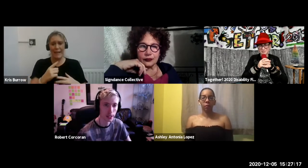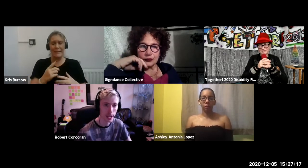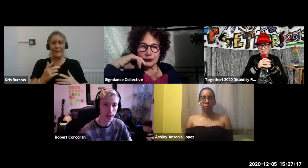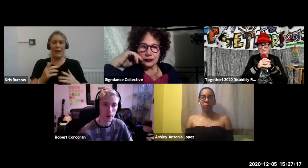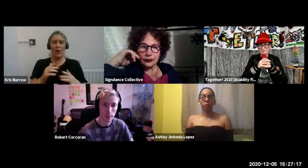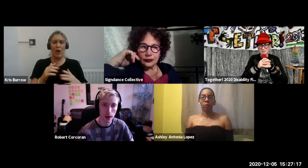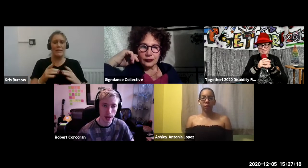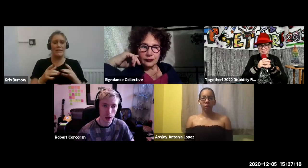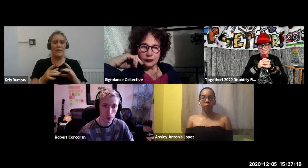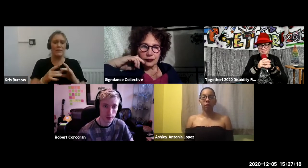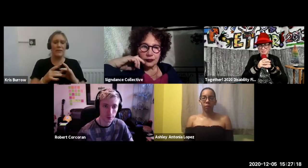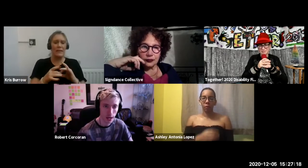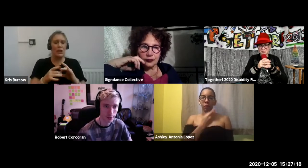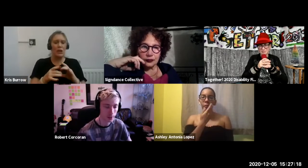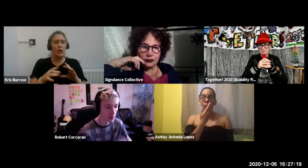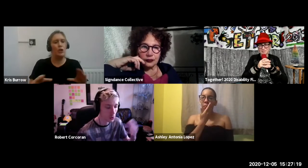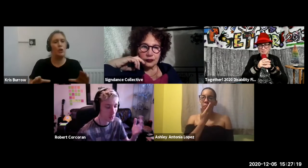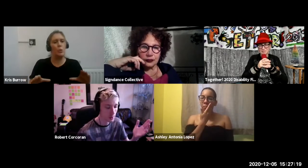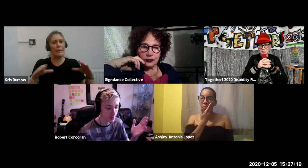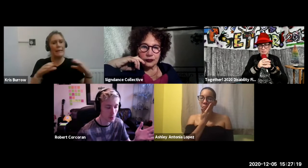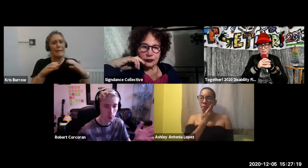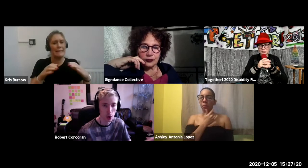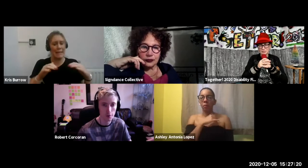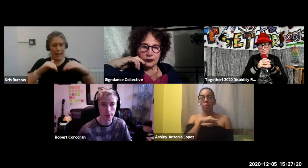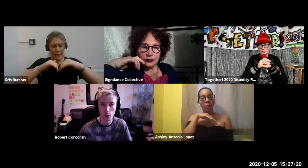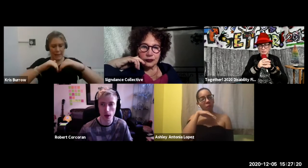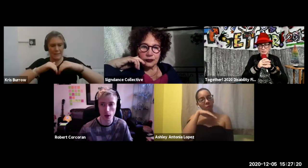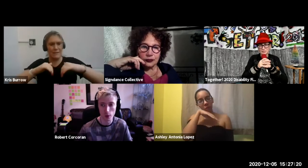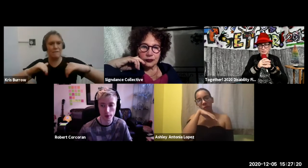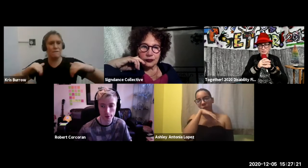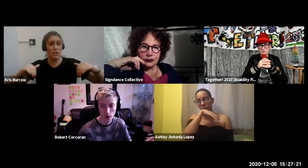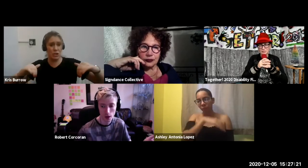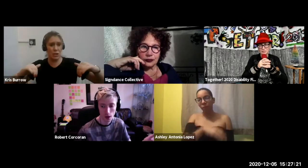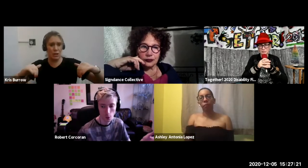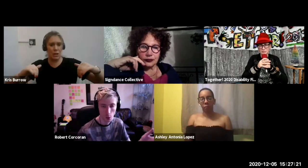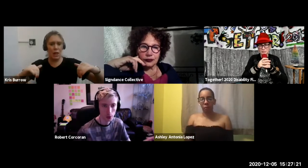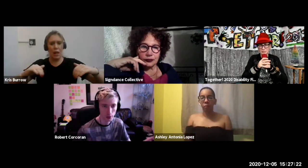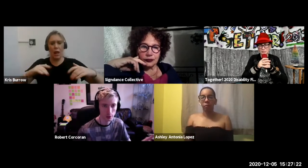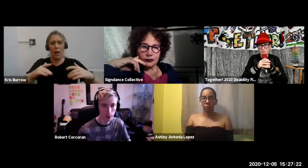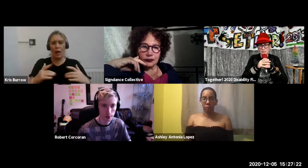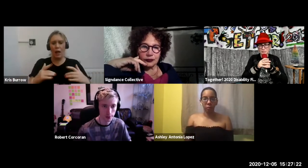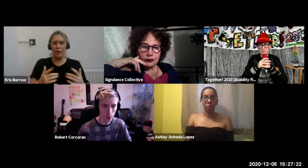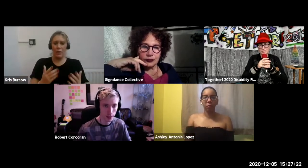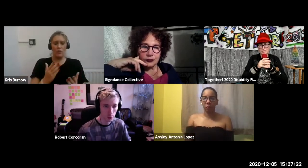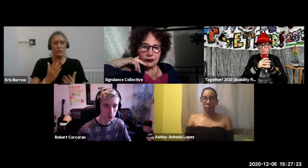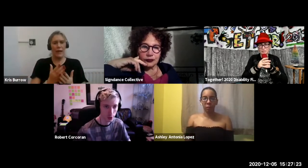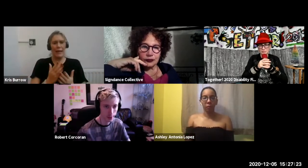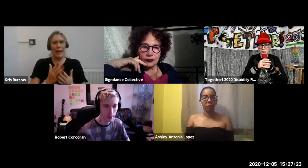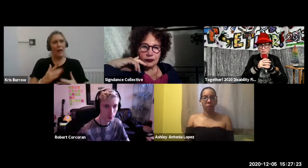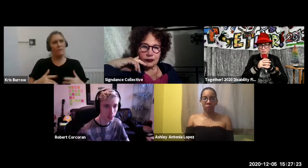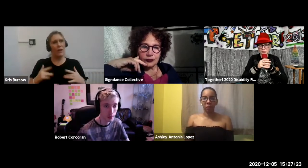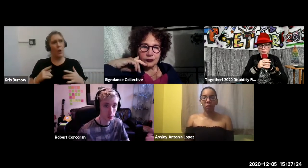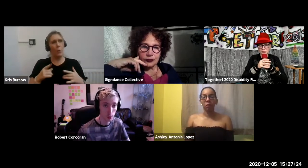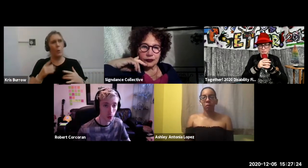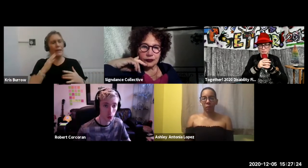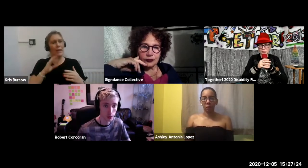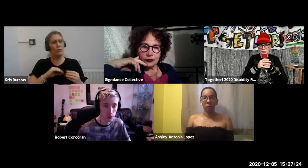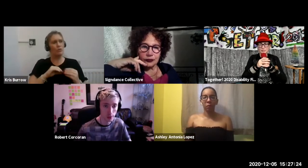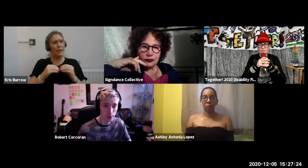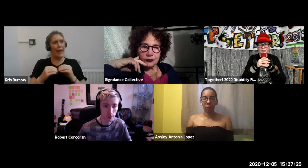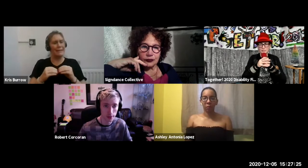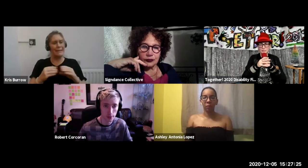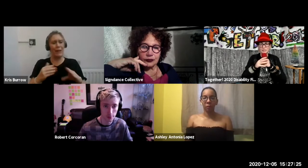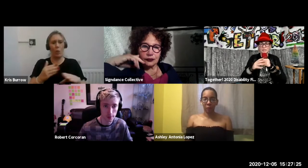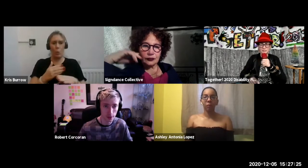over again about how we're divided. And of course, this fits perfectly well with what we were experiencing when he was creating the piece, because we were all